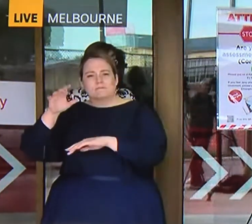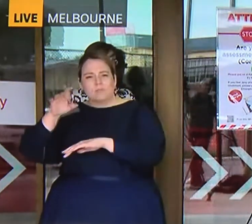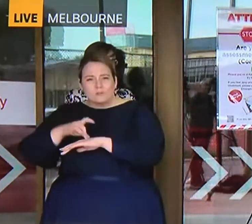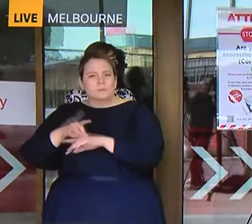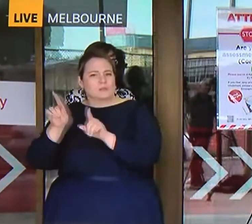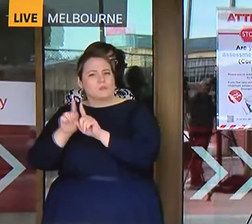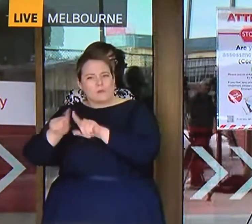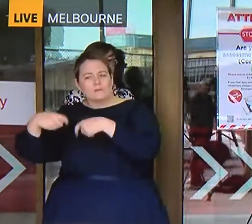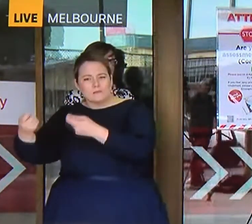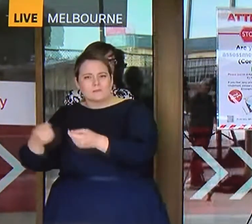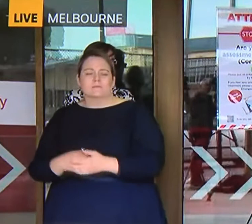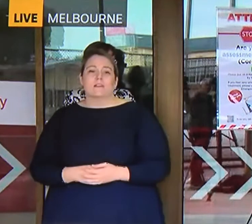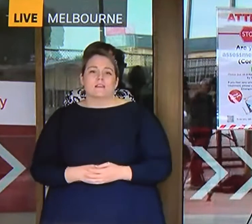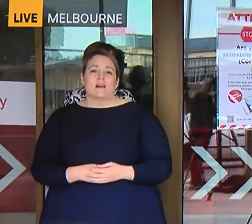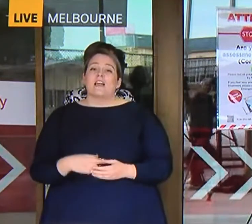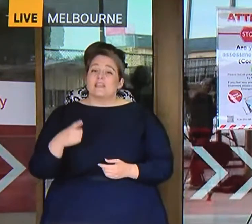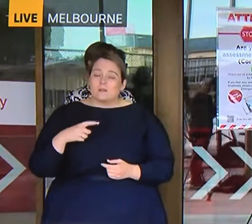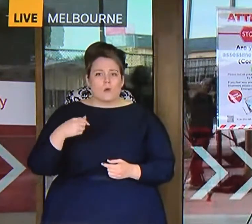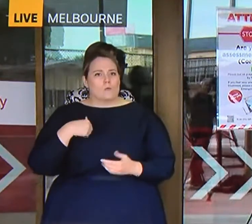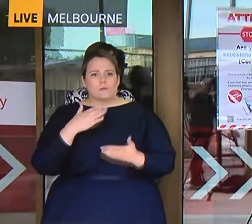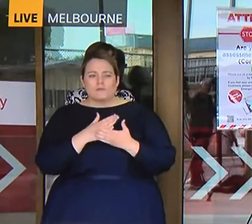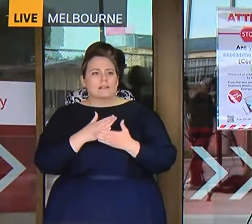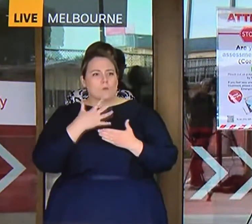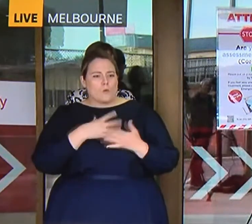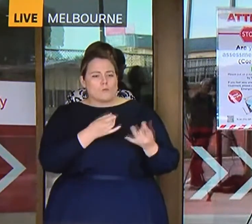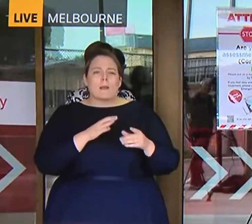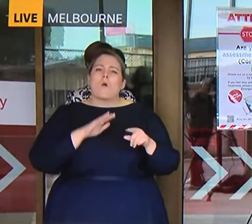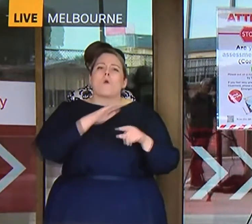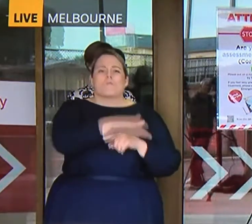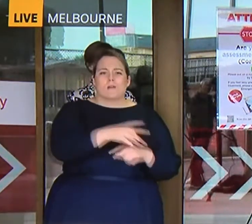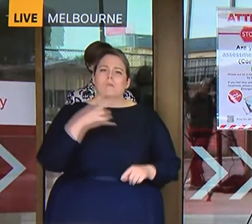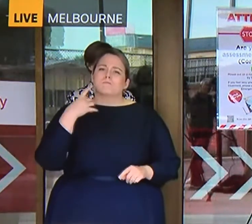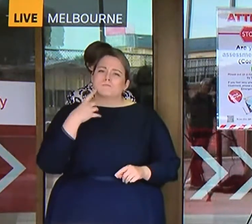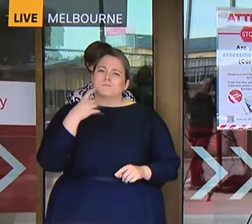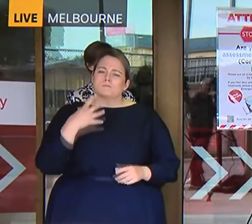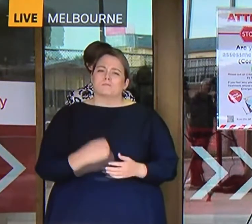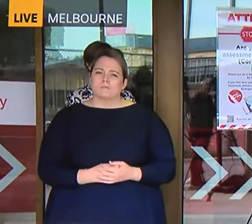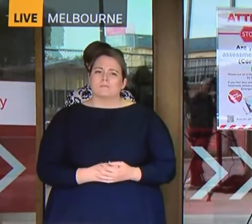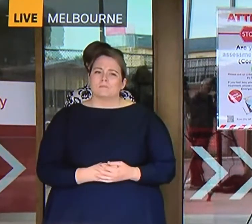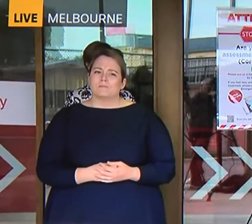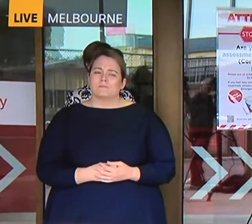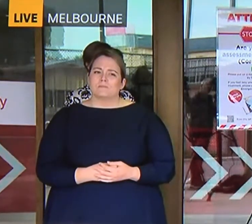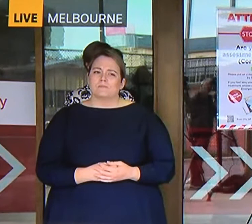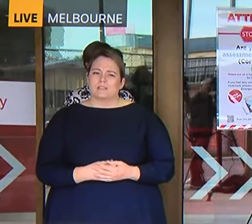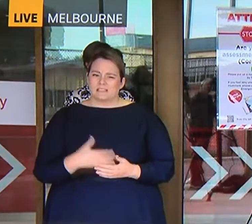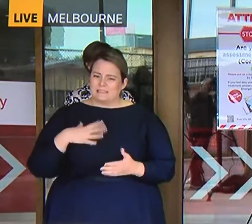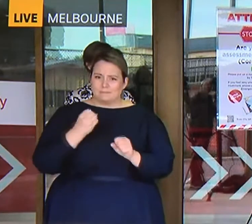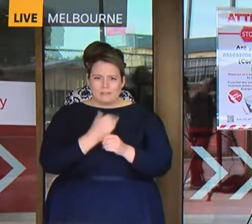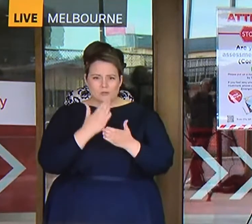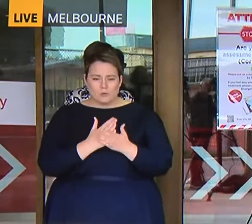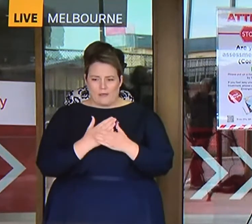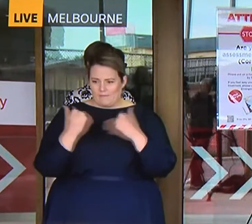with our expectations of even the highest of needs, because there is this question about making sure that we have